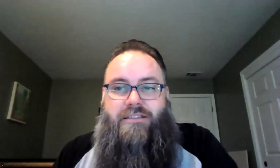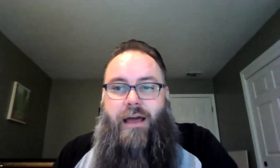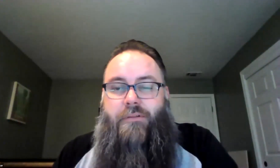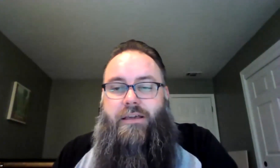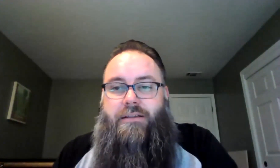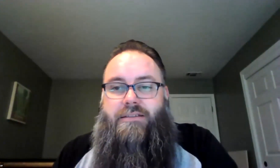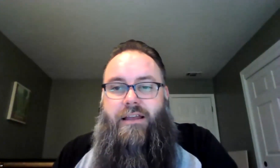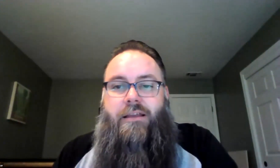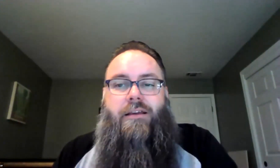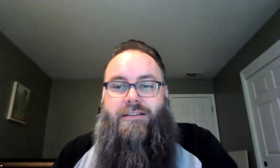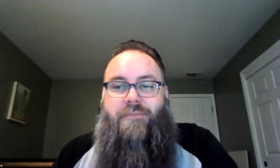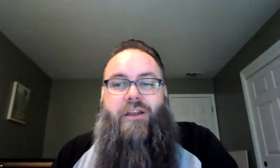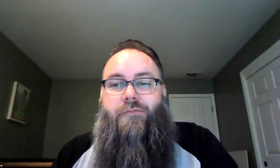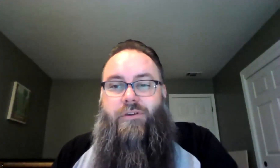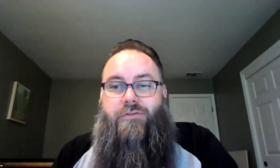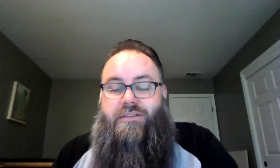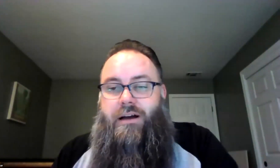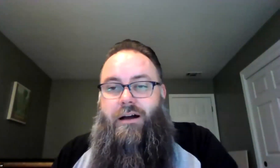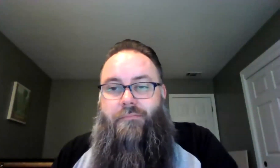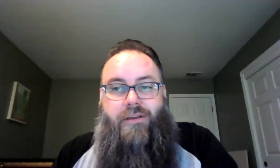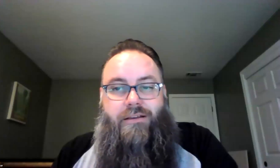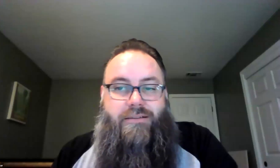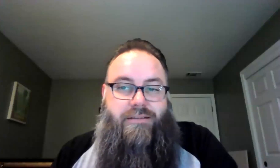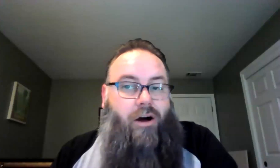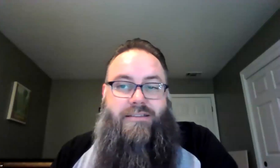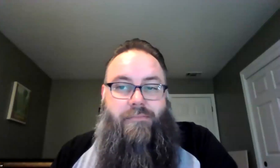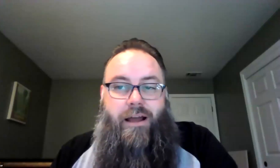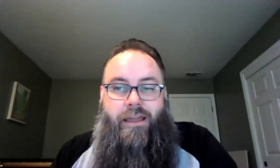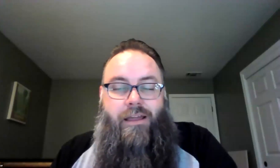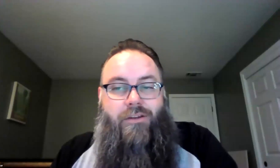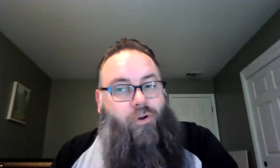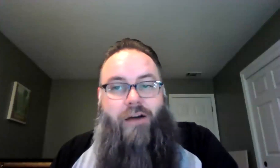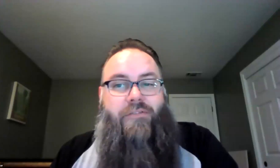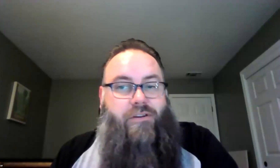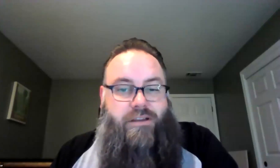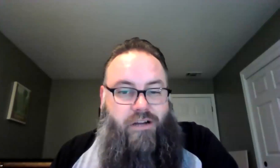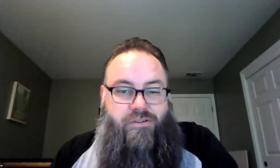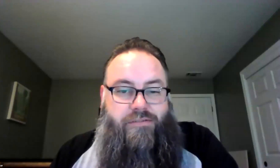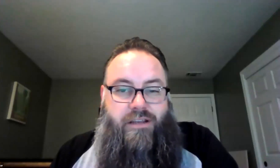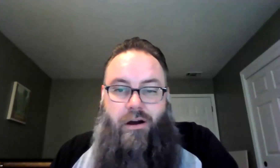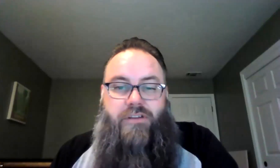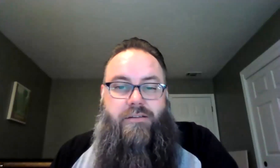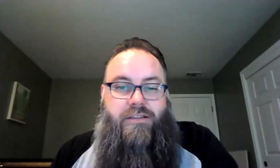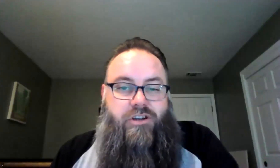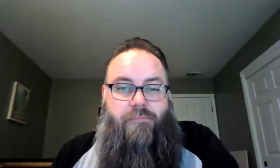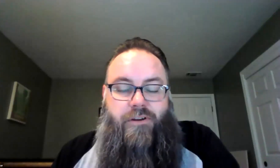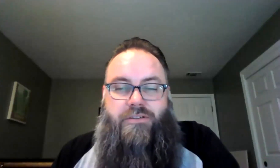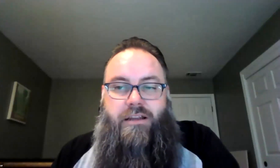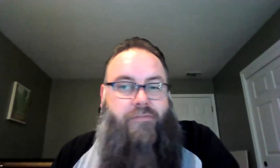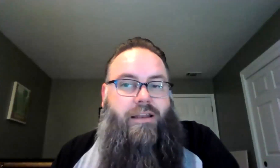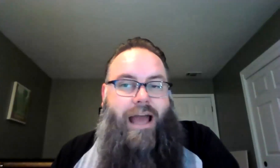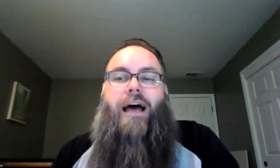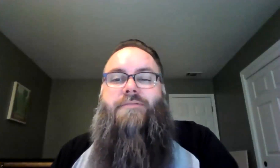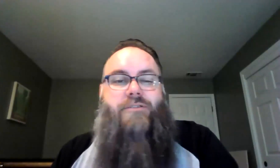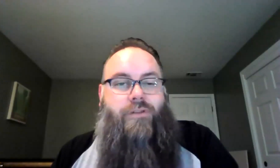out there and get some applicants and get some interviews is awesome. And don't know how many vendors I've talked to that have said, oh, I've done these job fairs